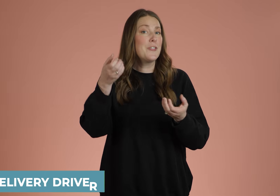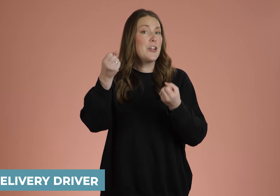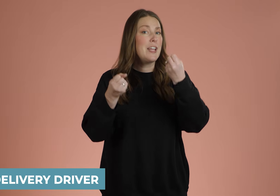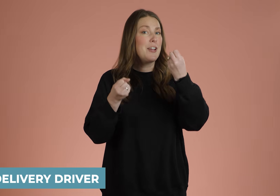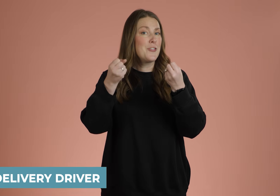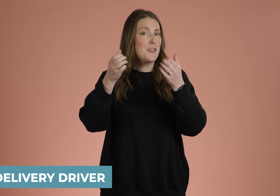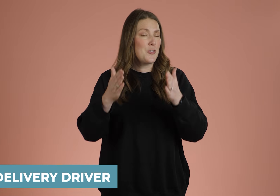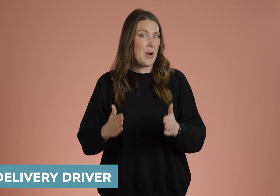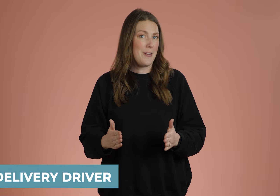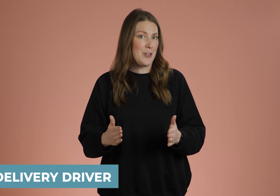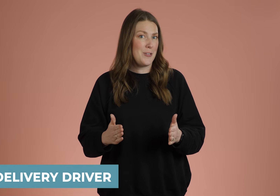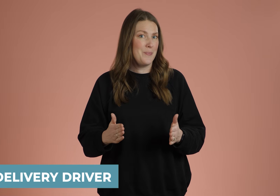Delivery driver.